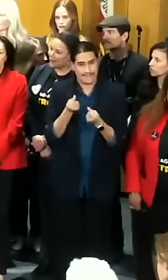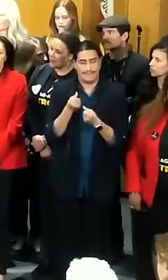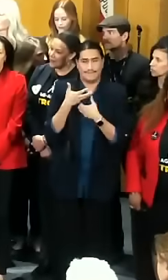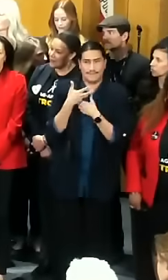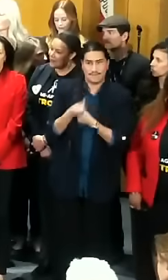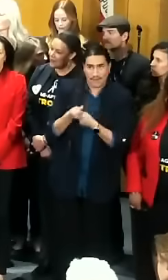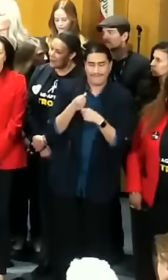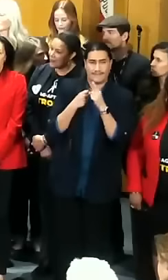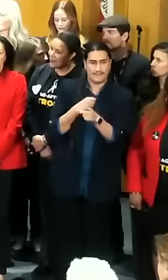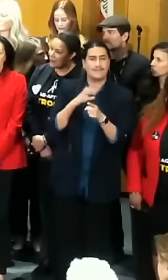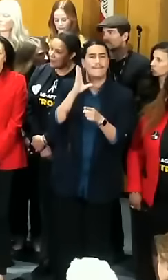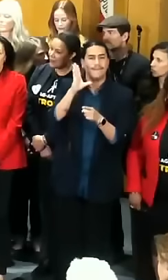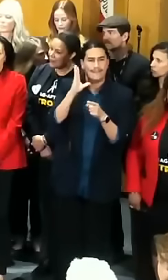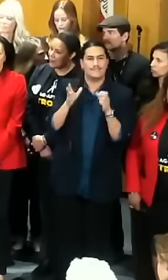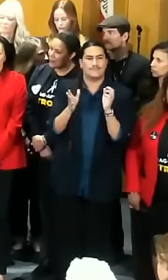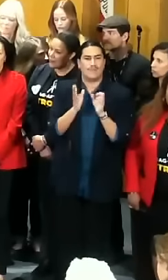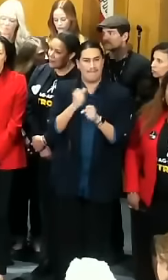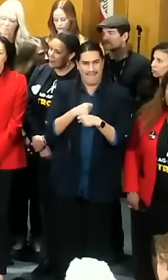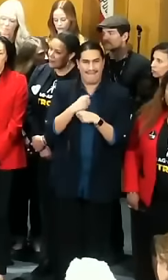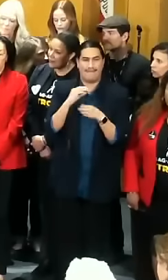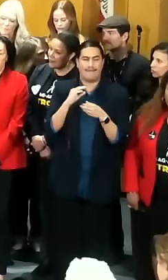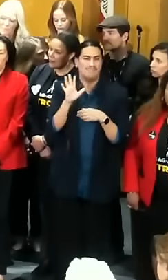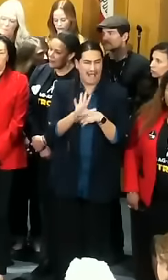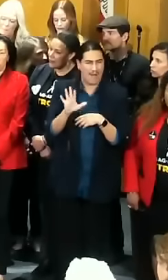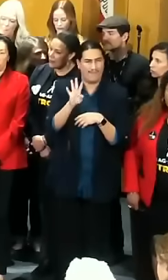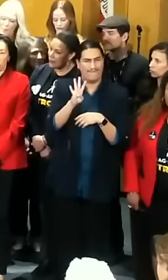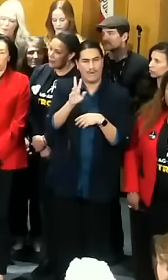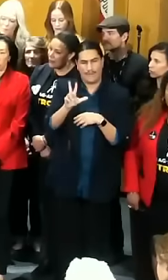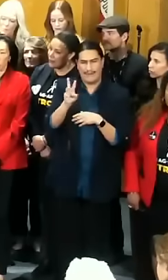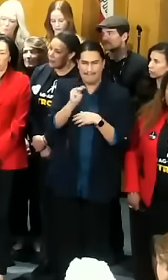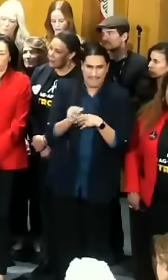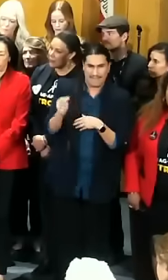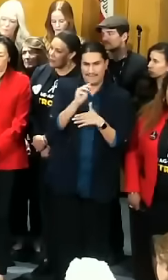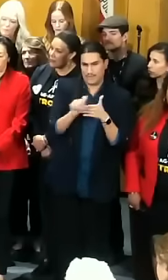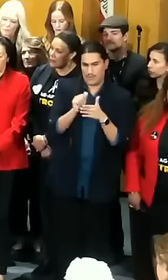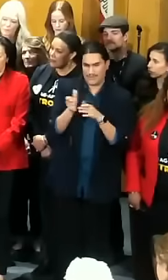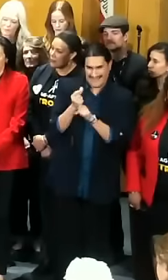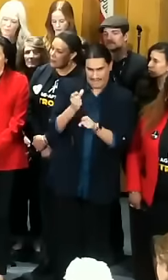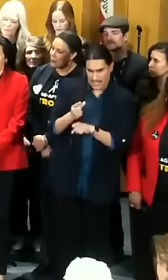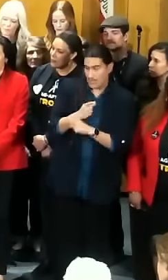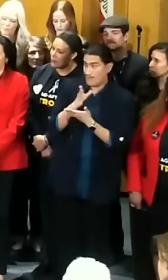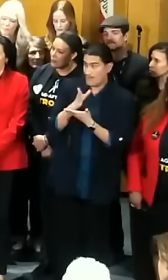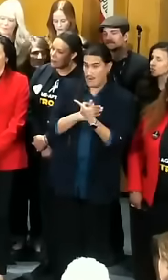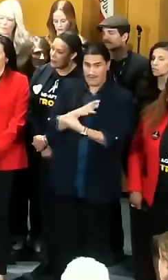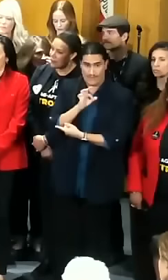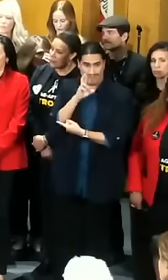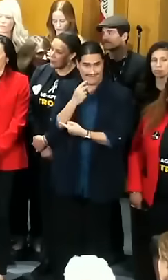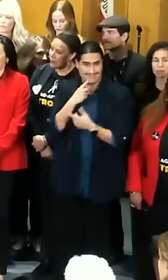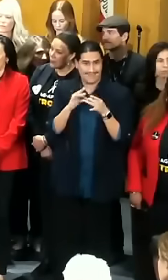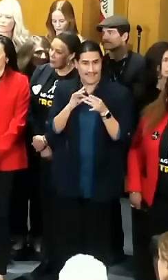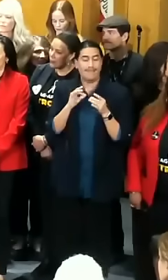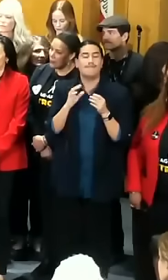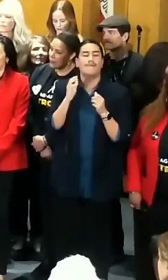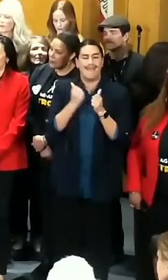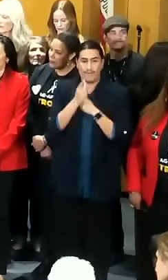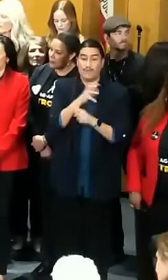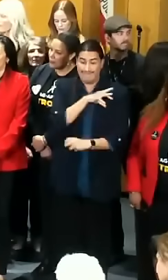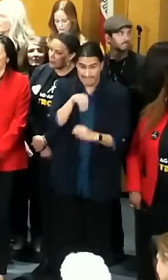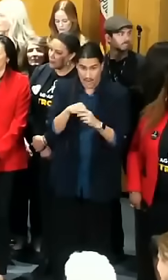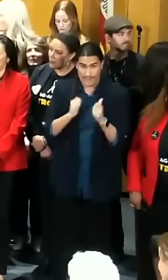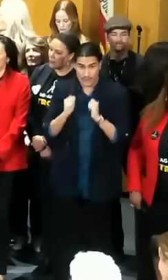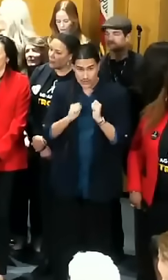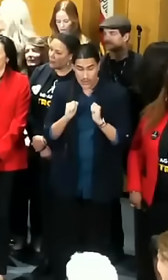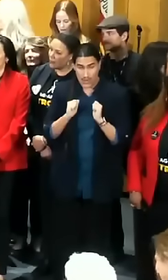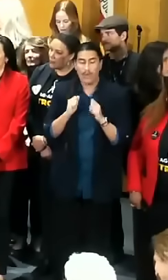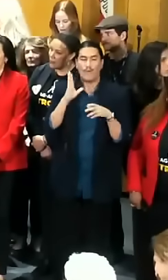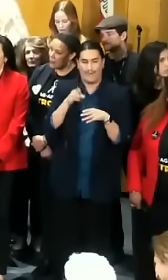generate an overall number of around $40 million a year, part of which, as Fran said, will go to people who work on the shows that are used as the